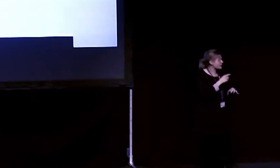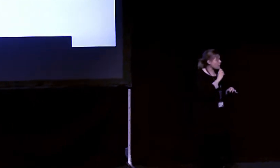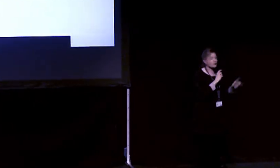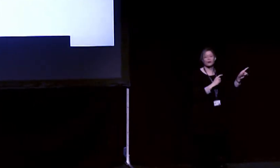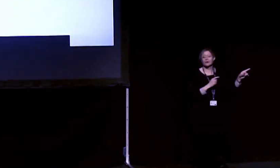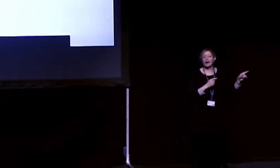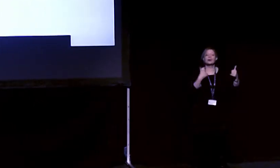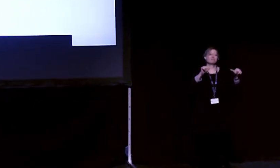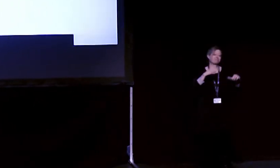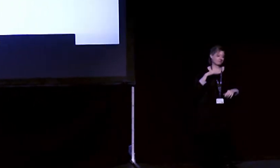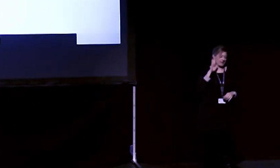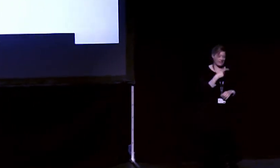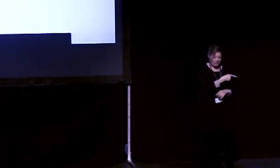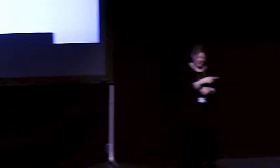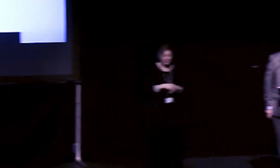Manage patients with